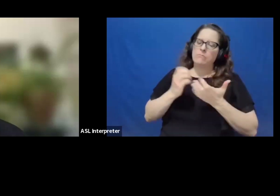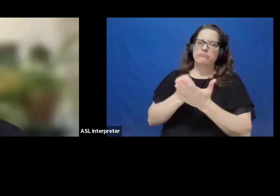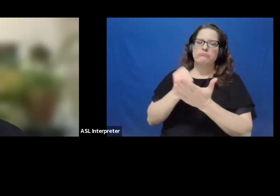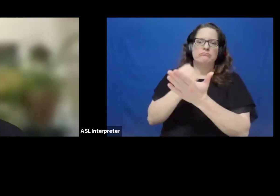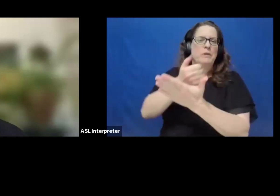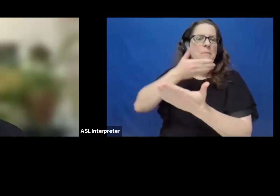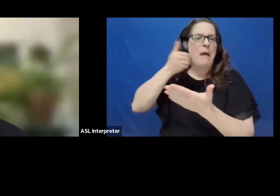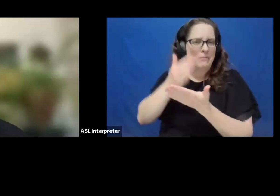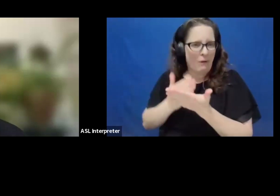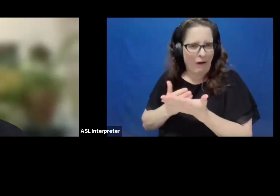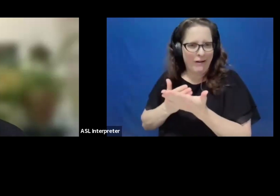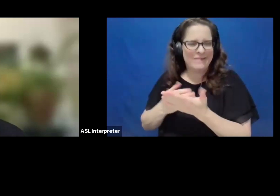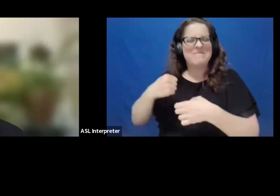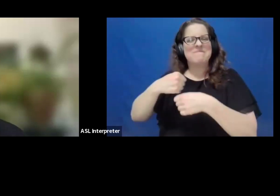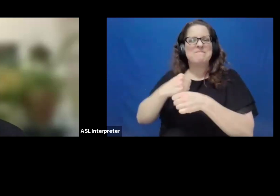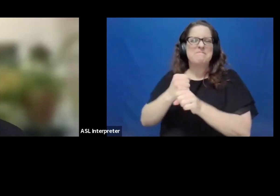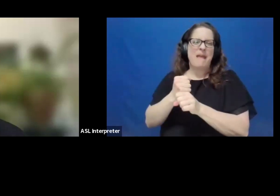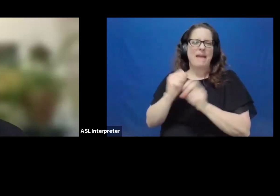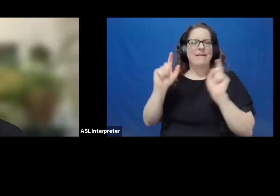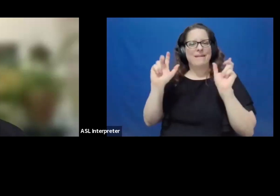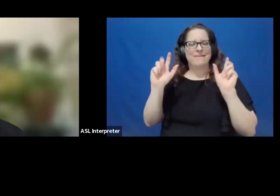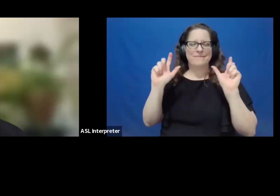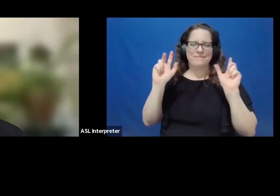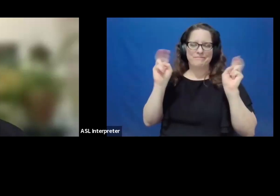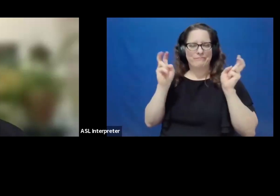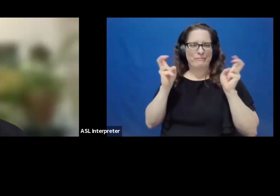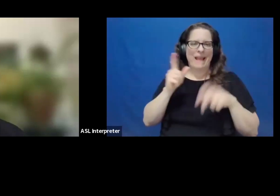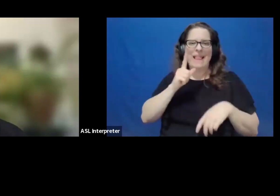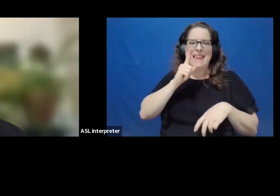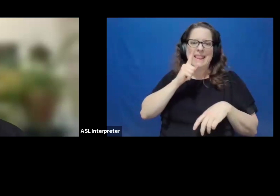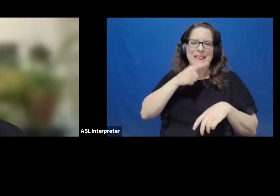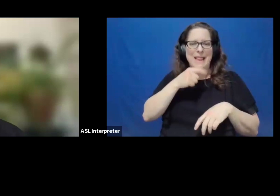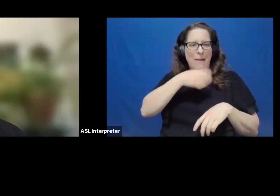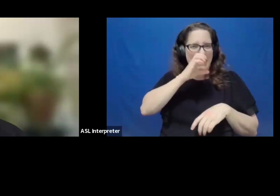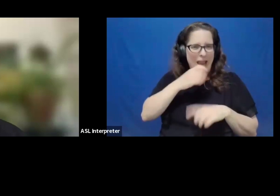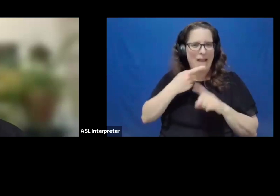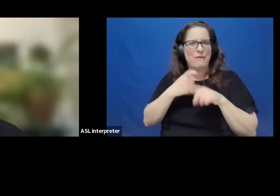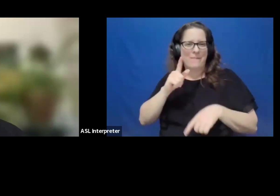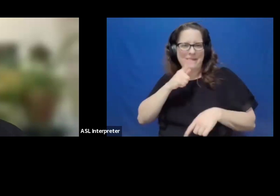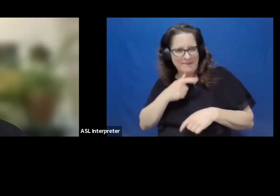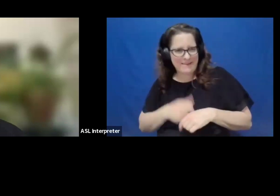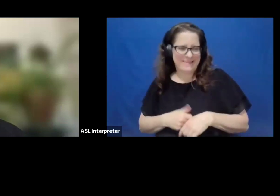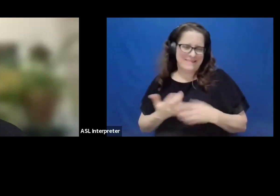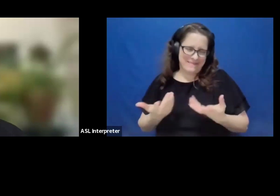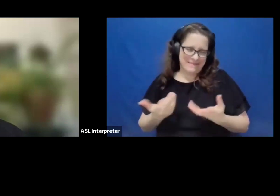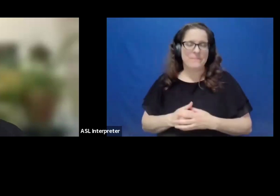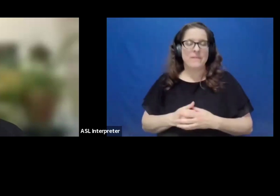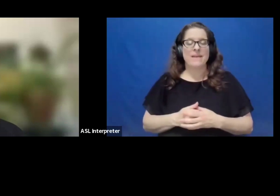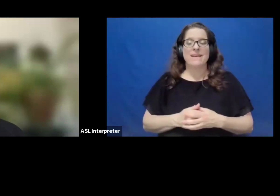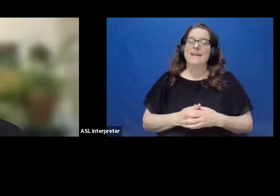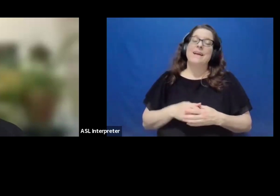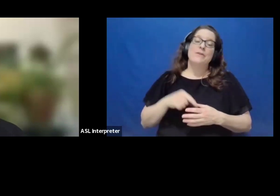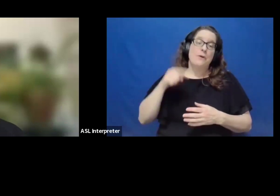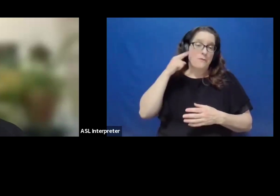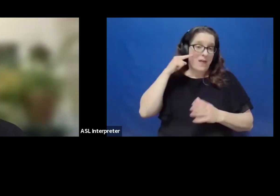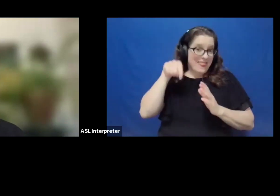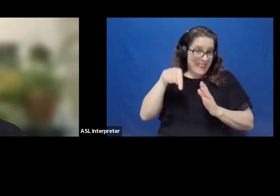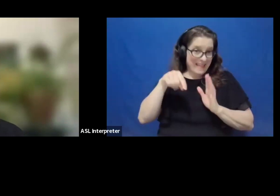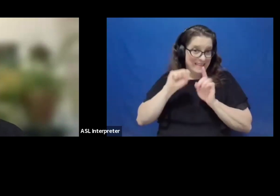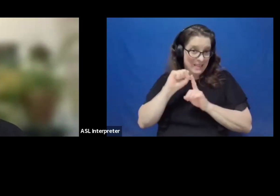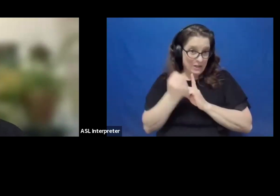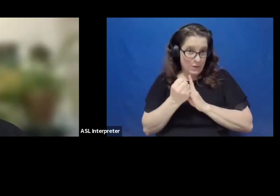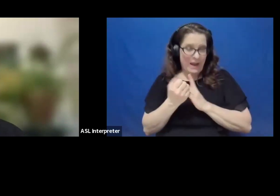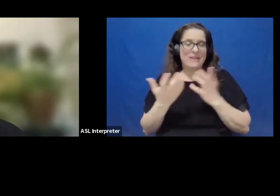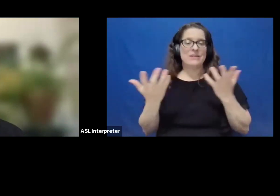very complicated benefit programs with confusing rules. But the